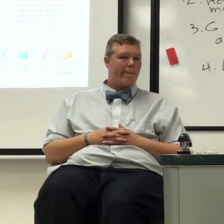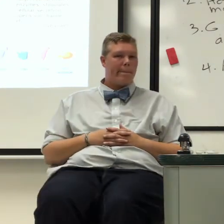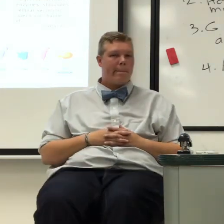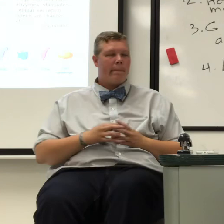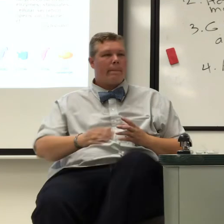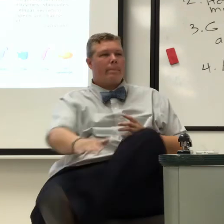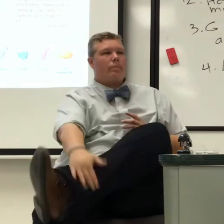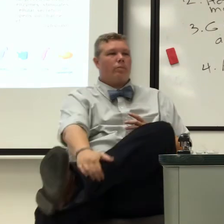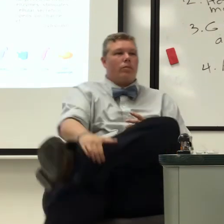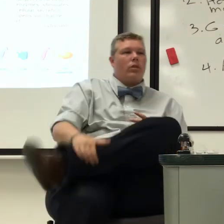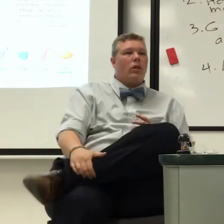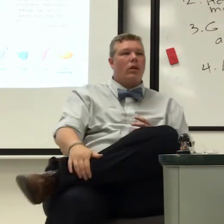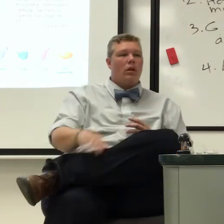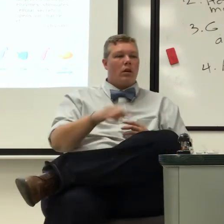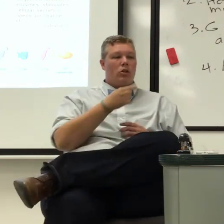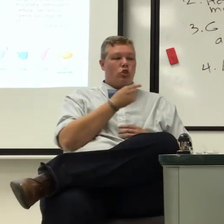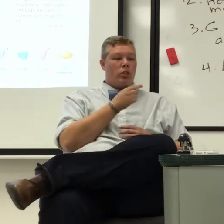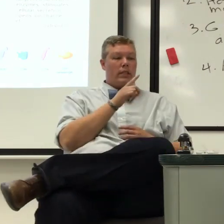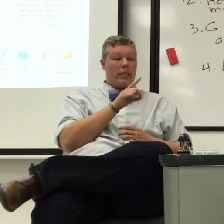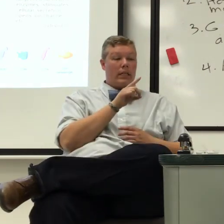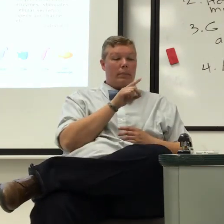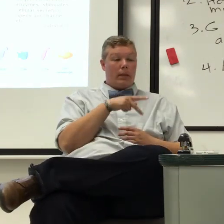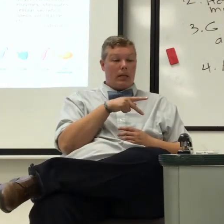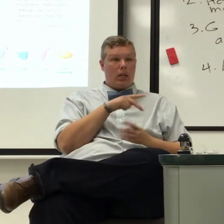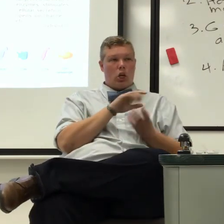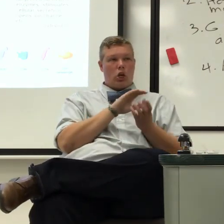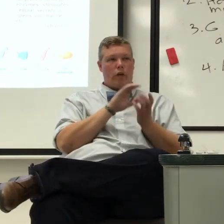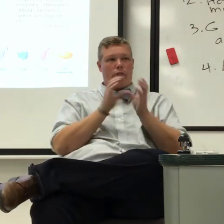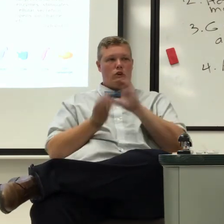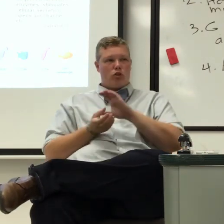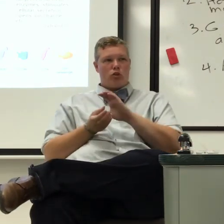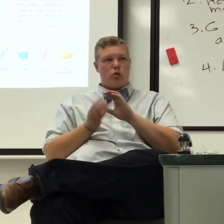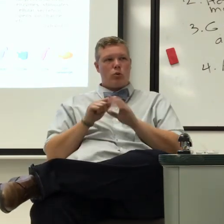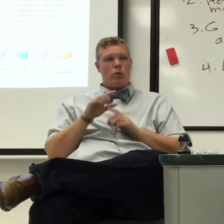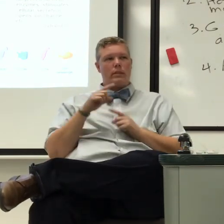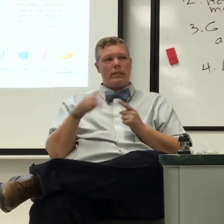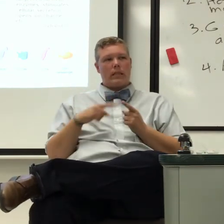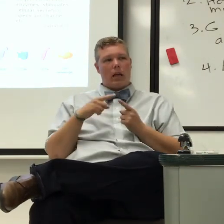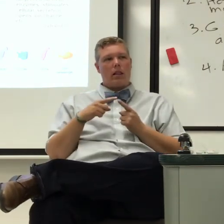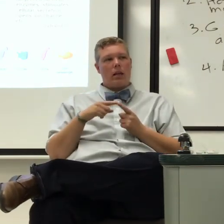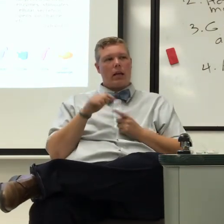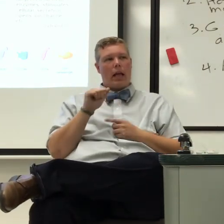it converts GDP, to cyclic AMP.